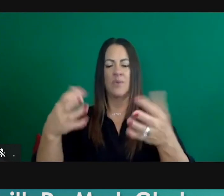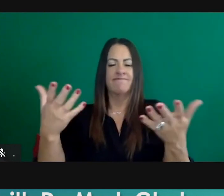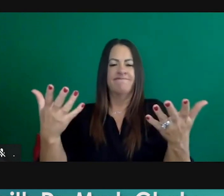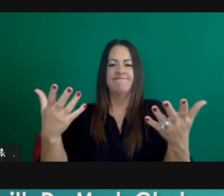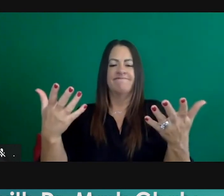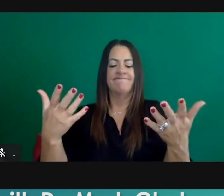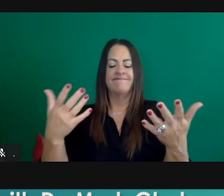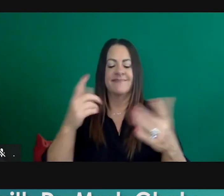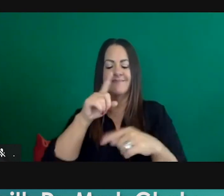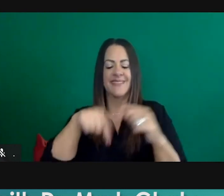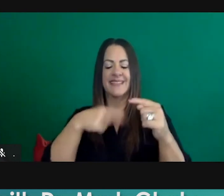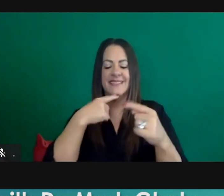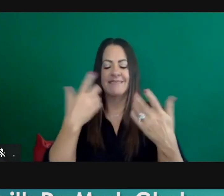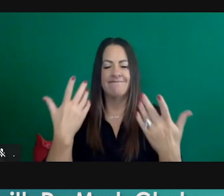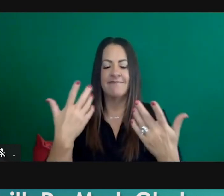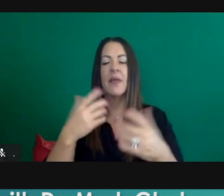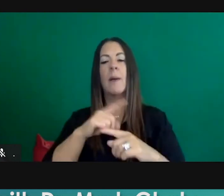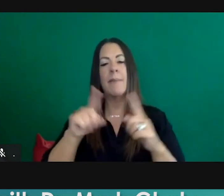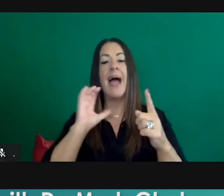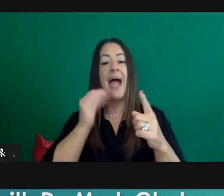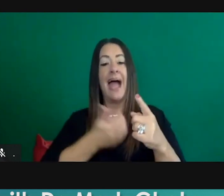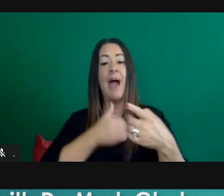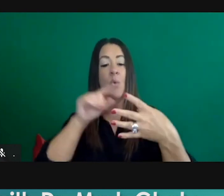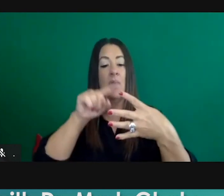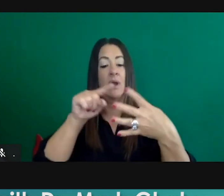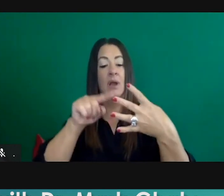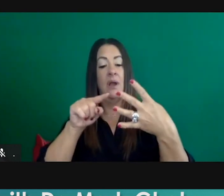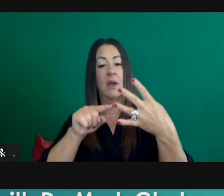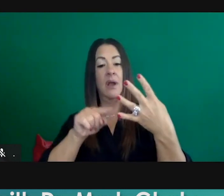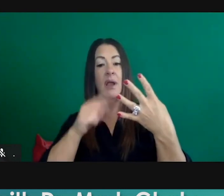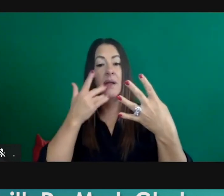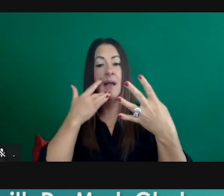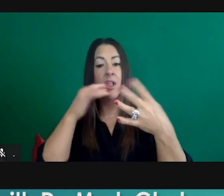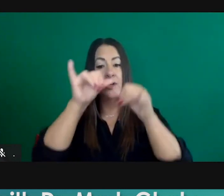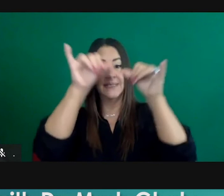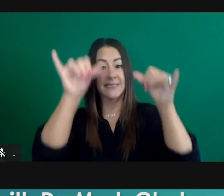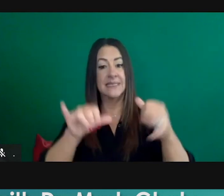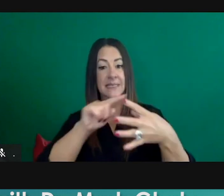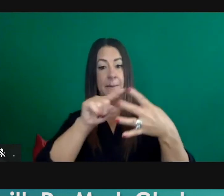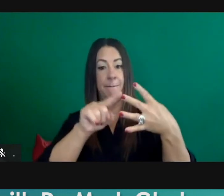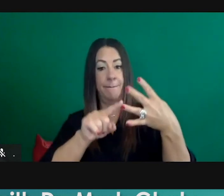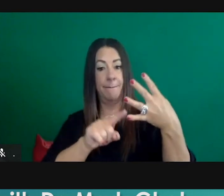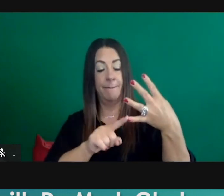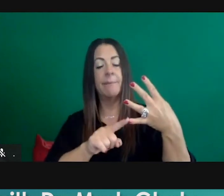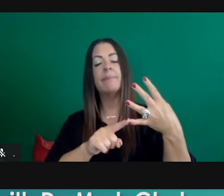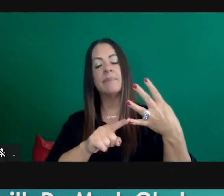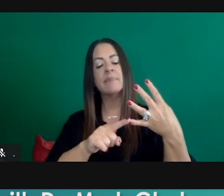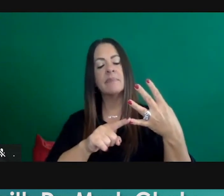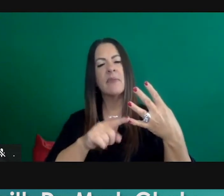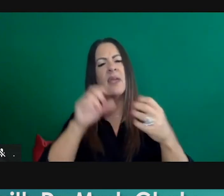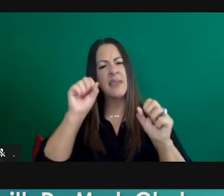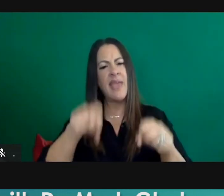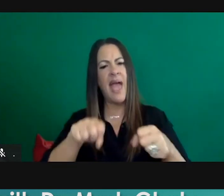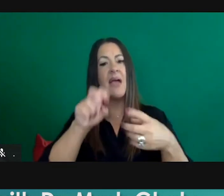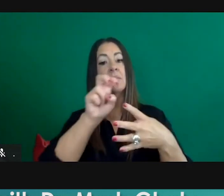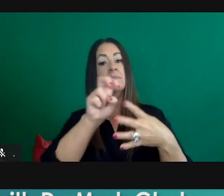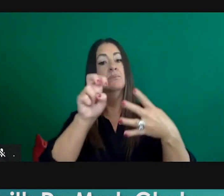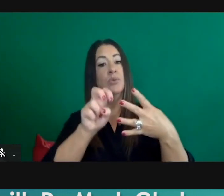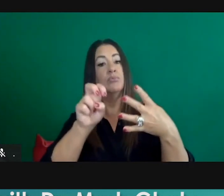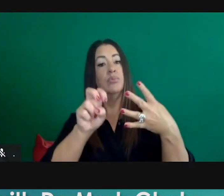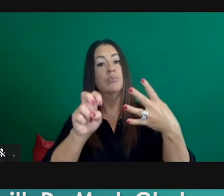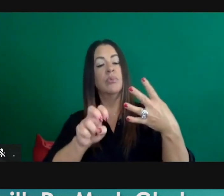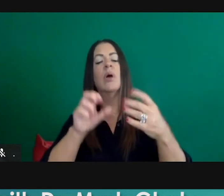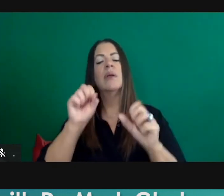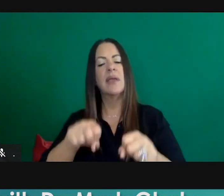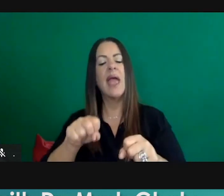tiering system really does allow counties, as that transmission comes down, as you pointed out, to